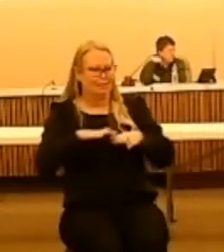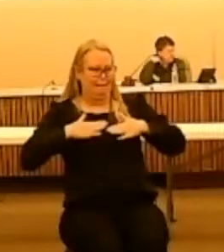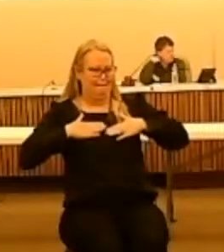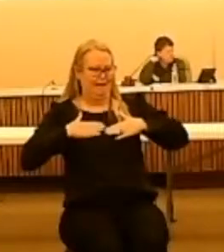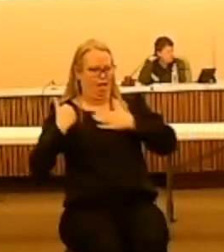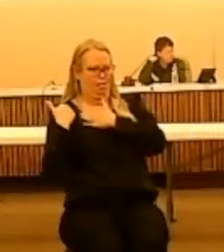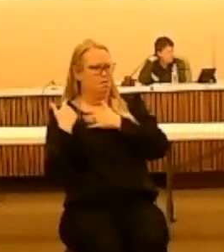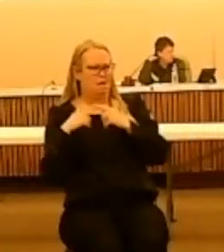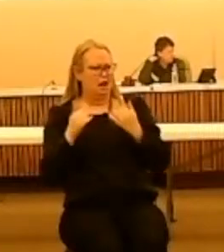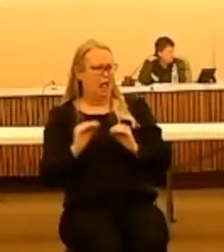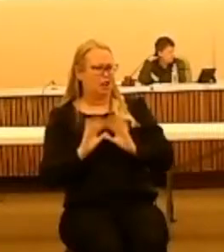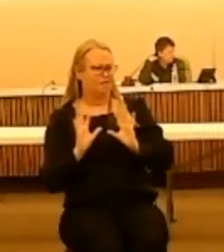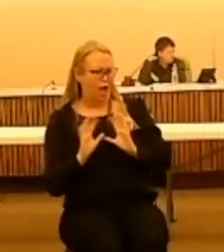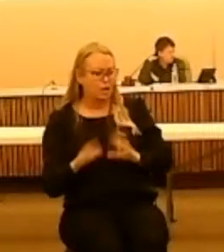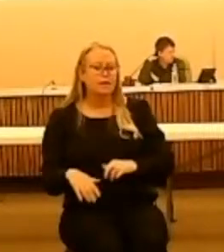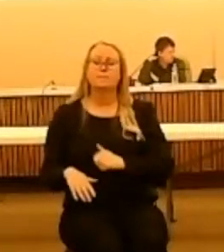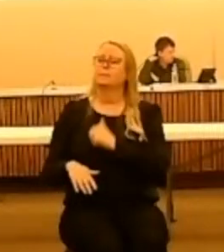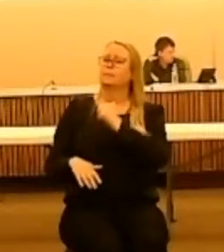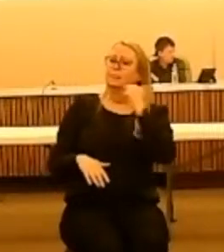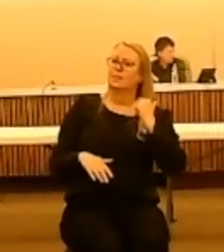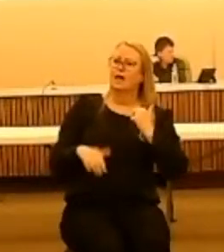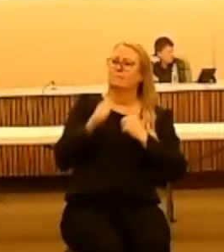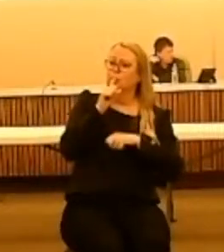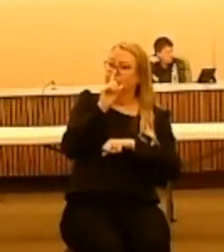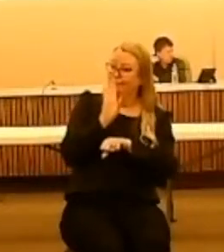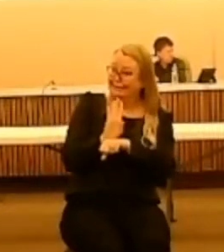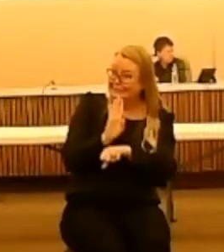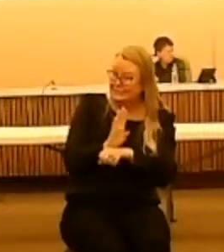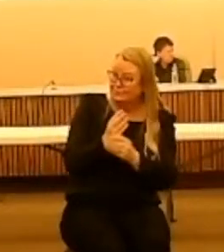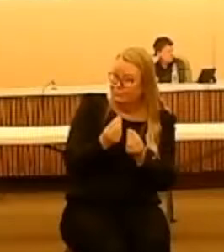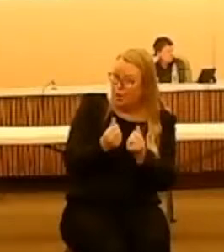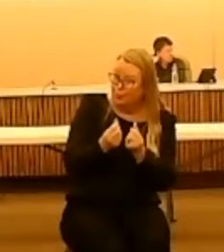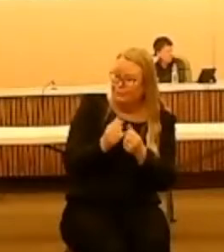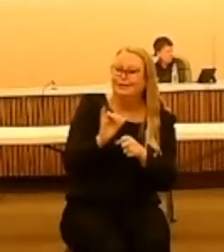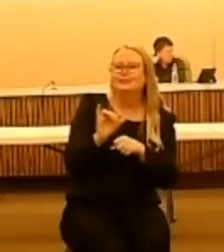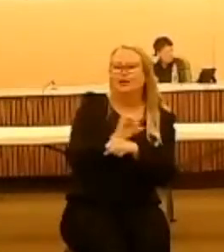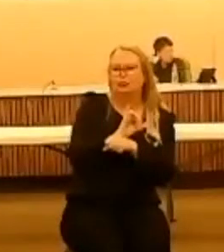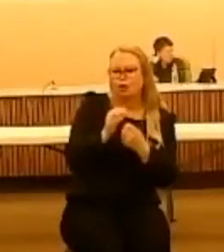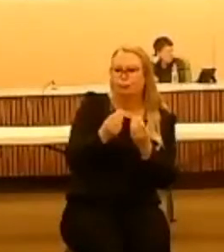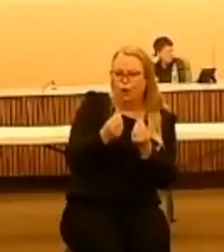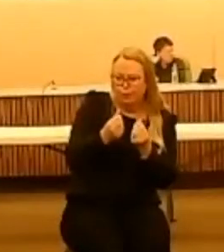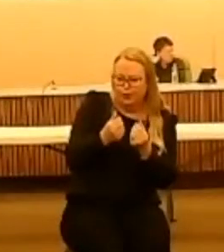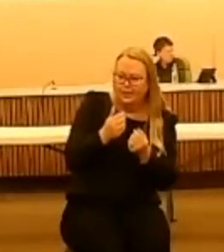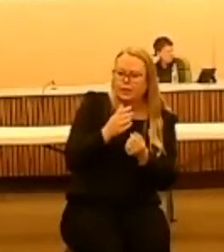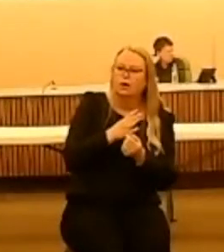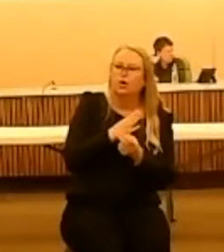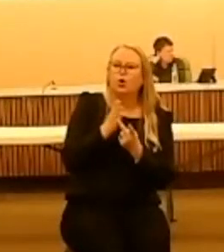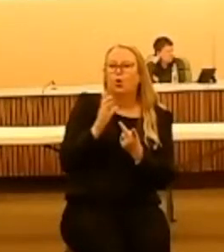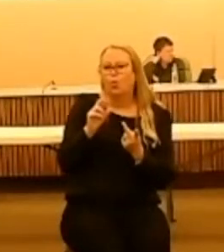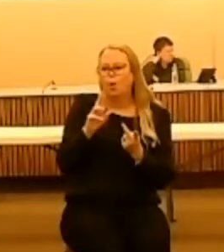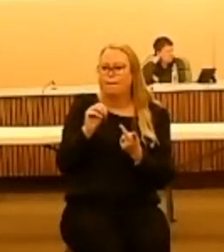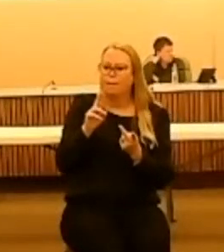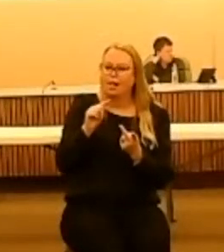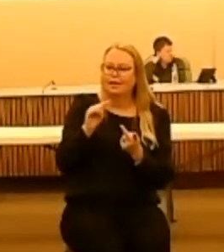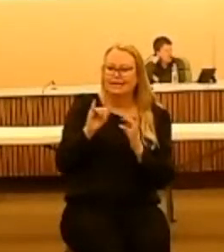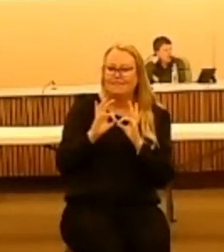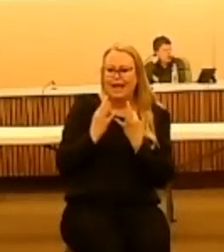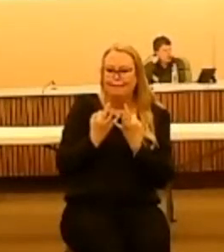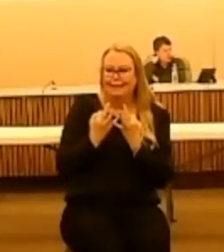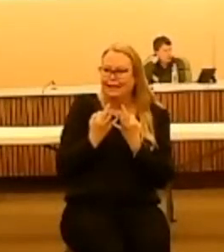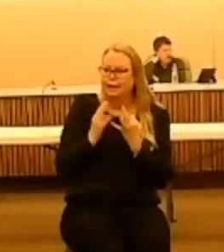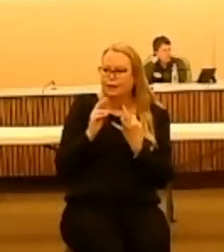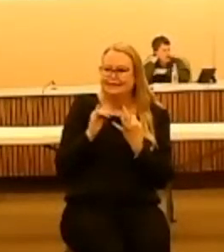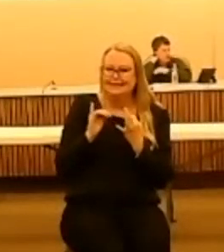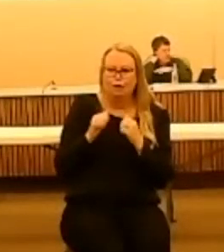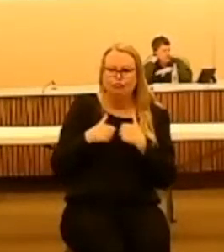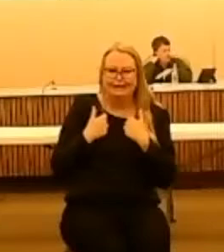it was commercial property, if it was, industrial property versus multi or residential.